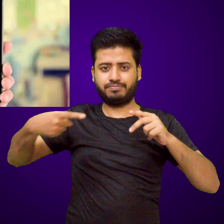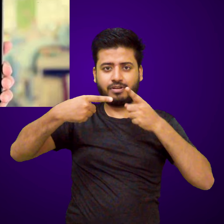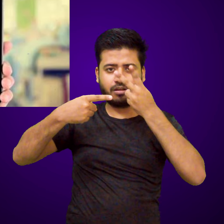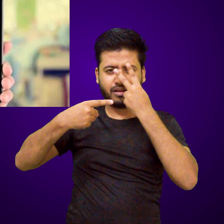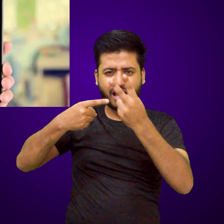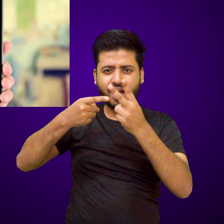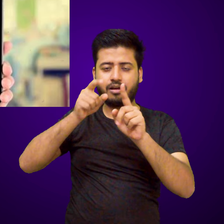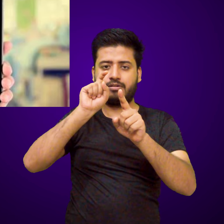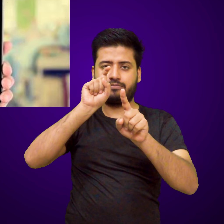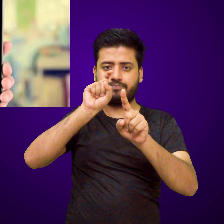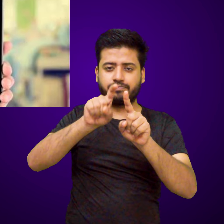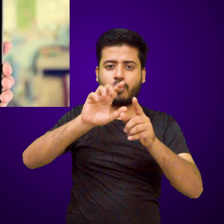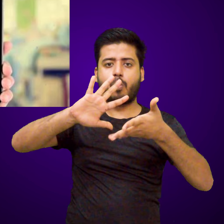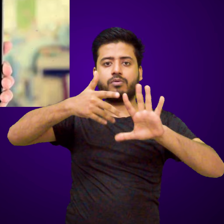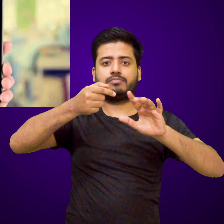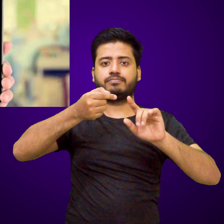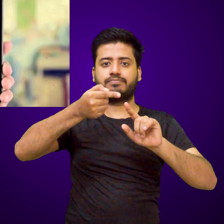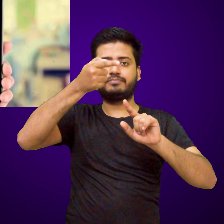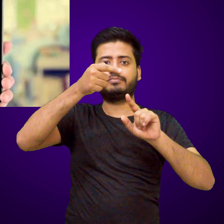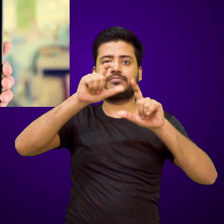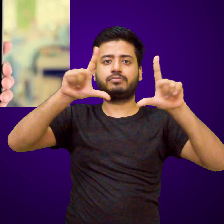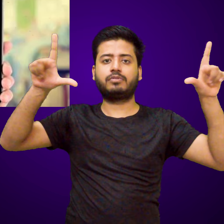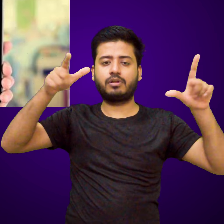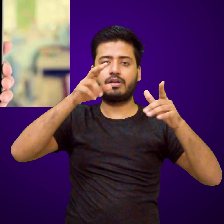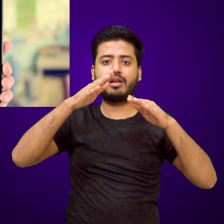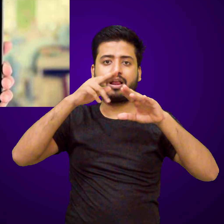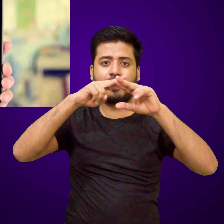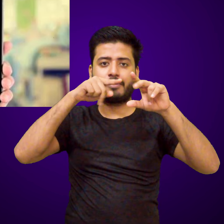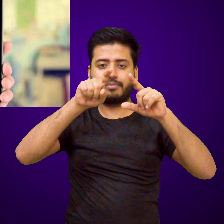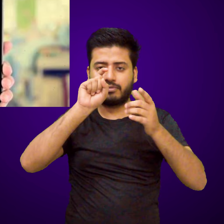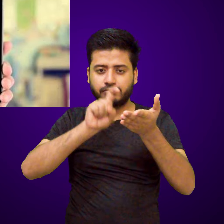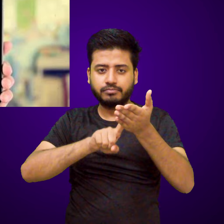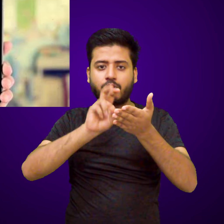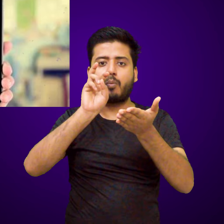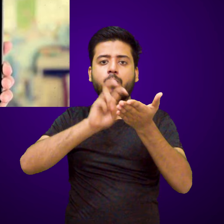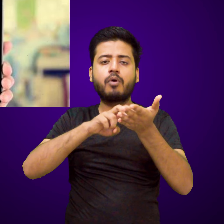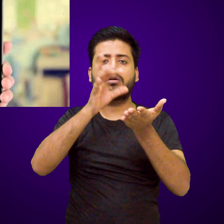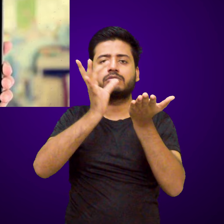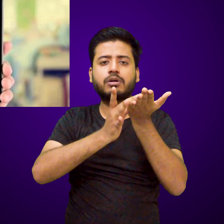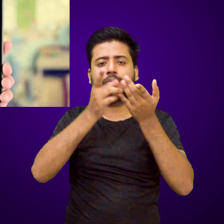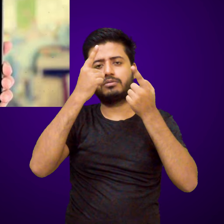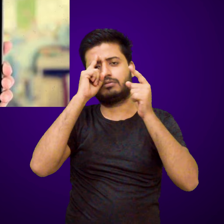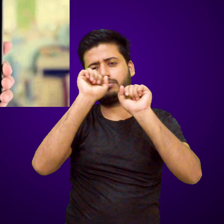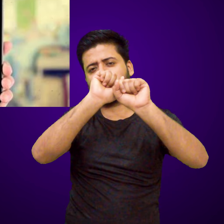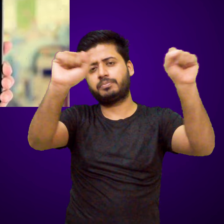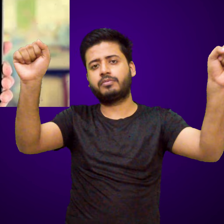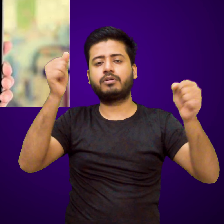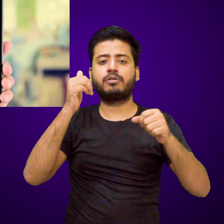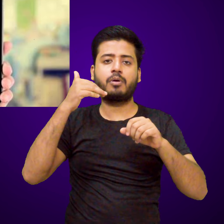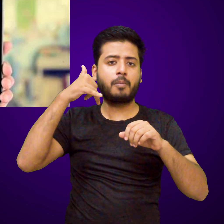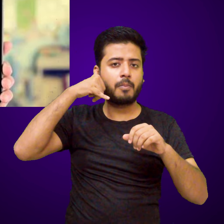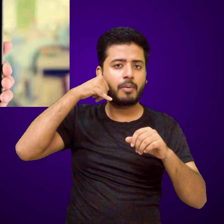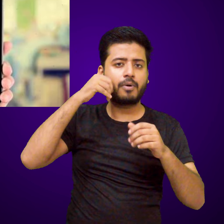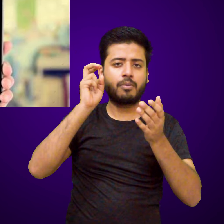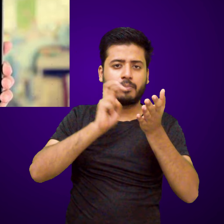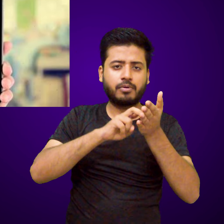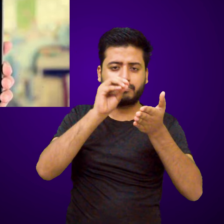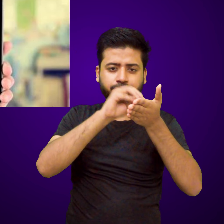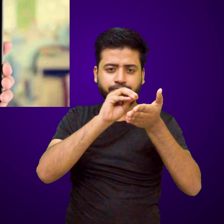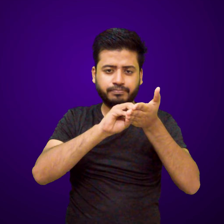and offers. How to place an order. Search for products. Navigate the Flipkart website or app to find the items you